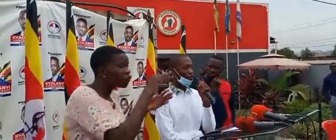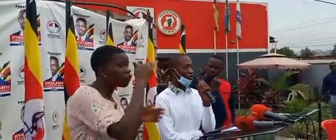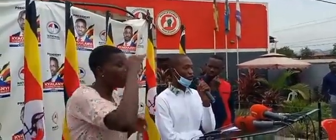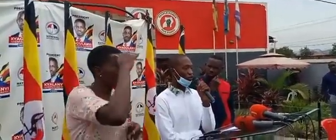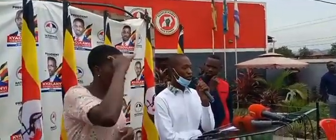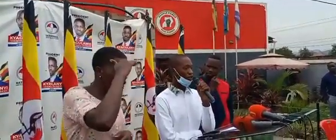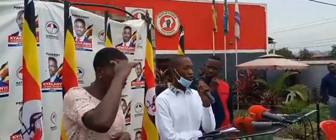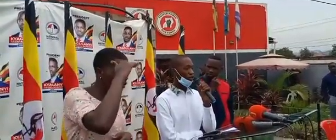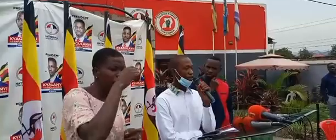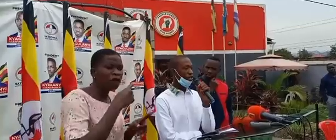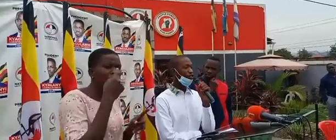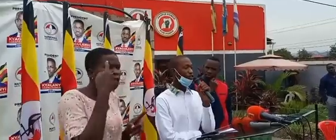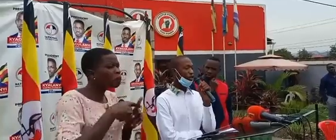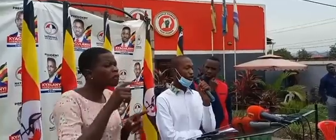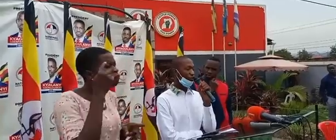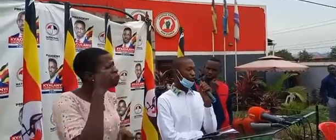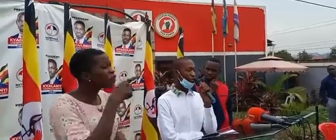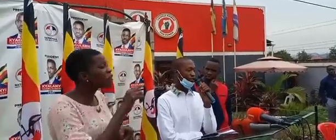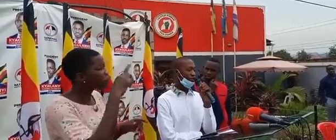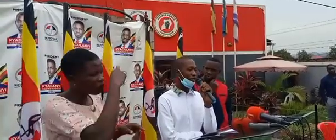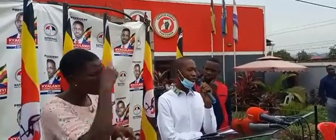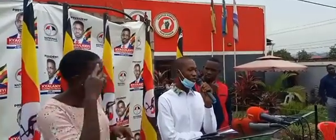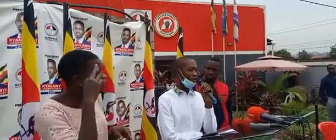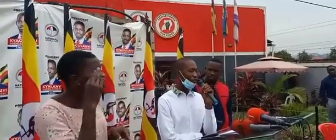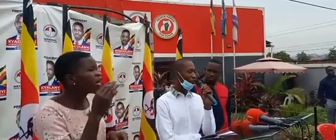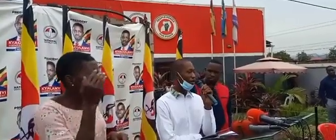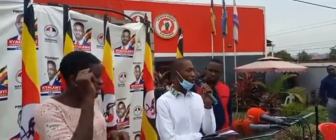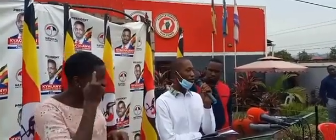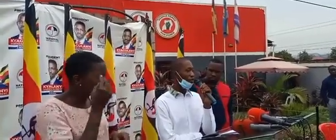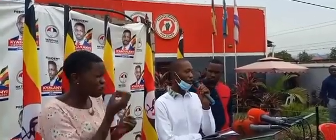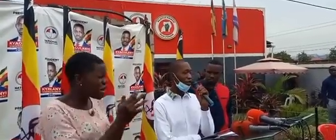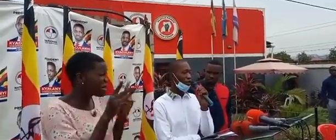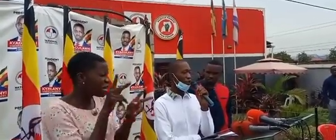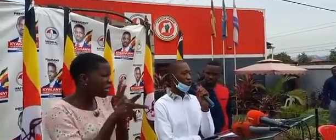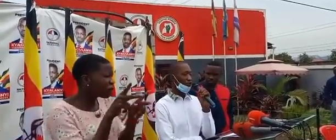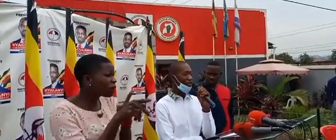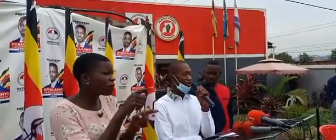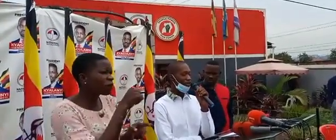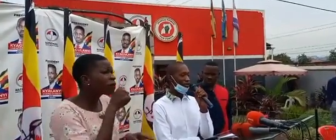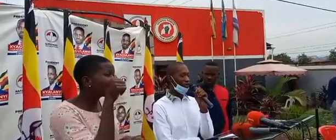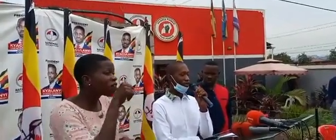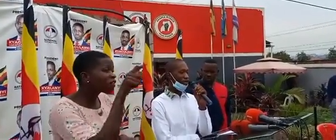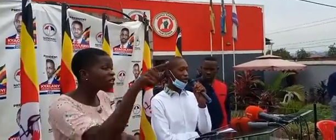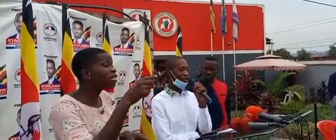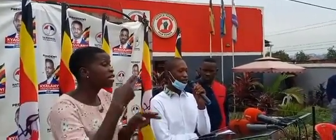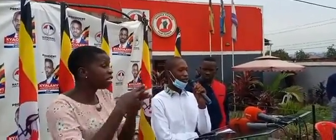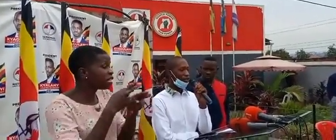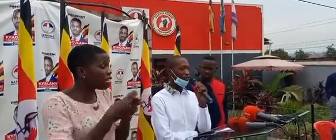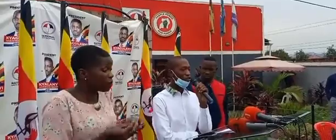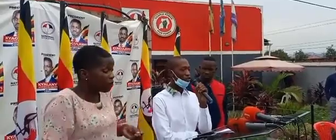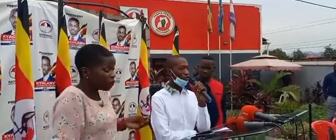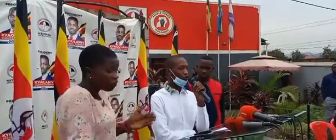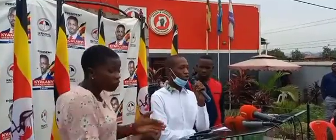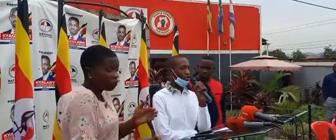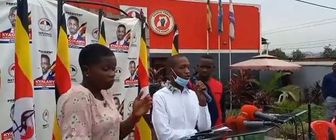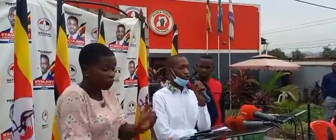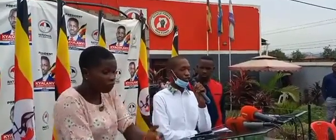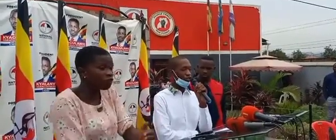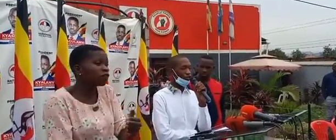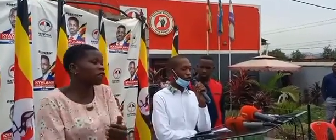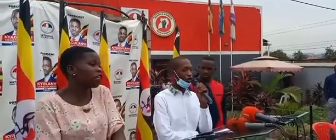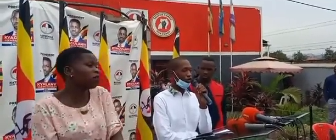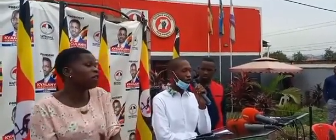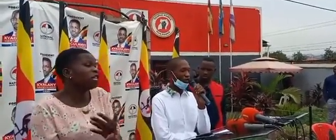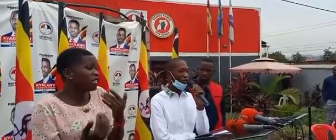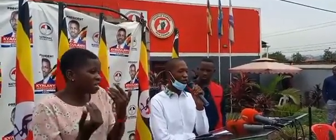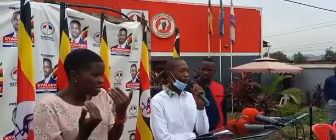ku nsonga eyo taliomu abantu bangi kyasobola abantu abawaayo abantu bangi era nasobola kuzura